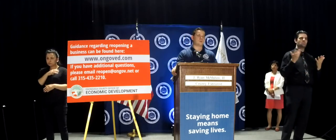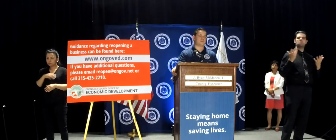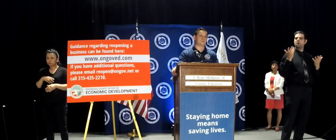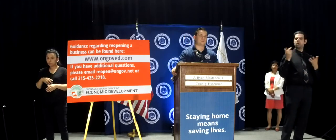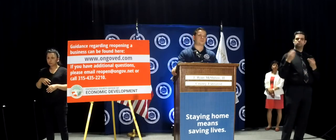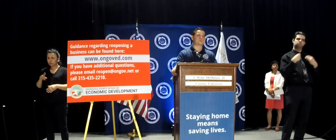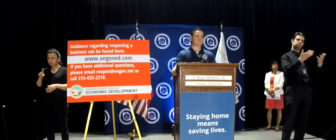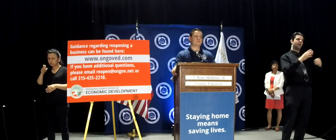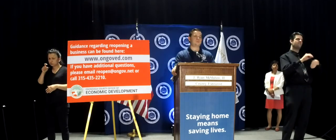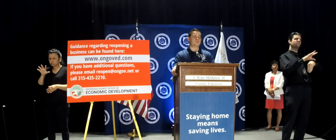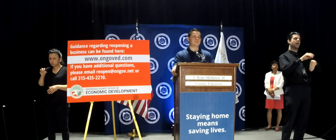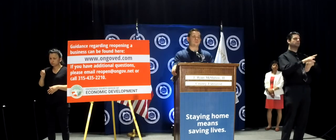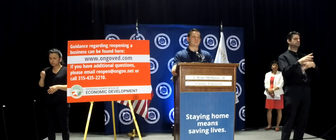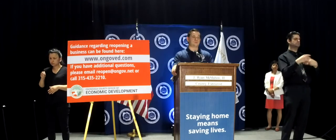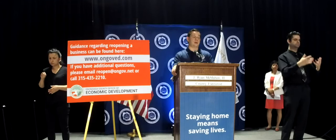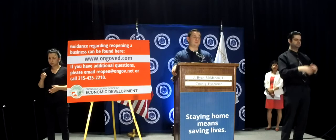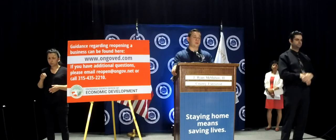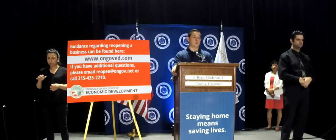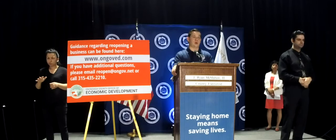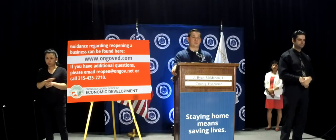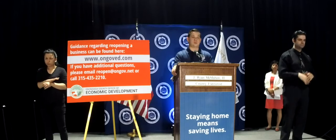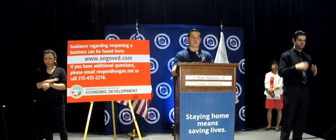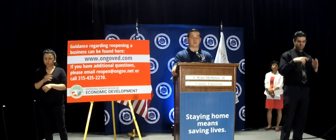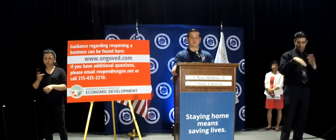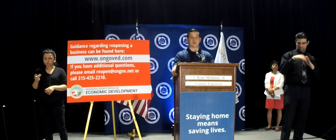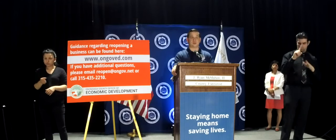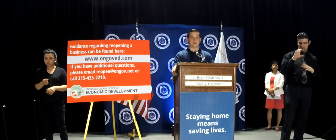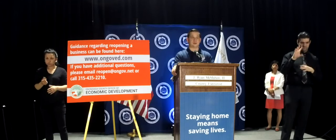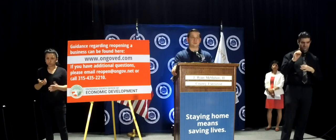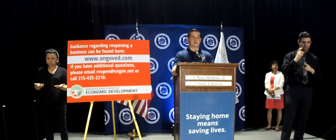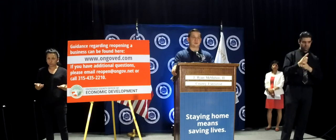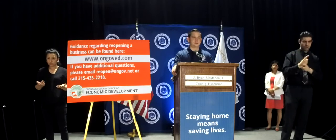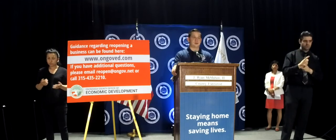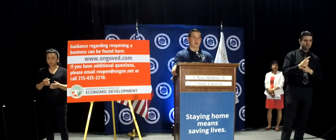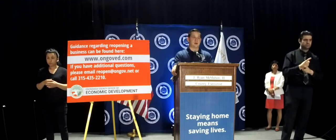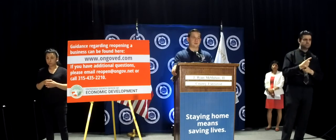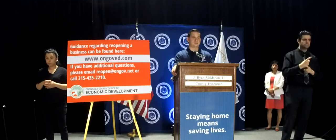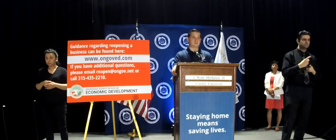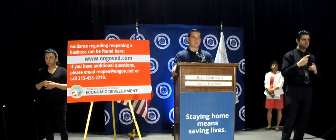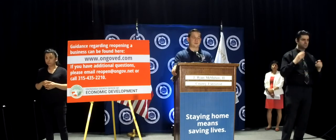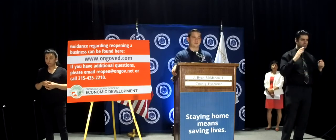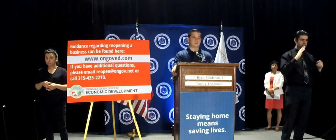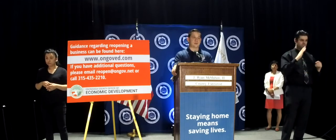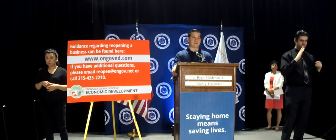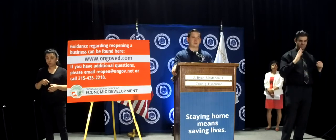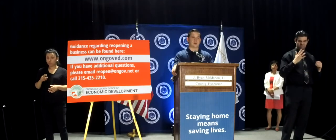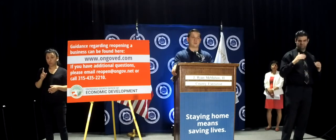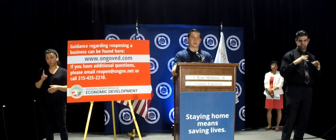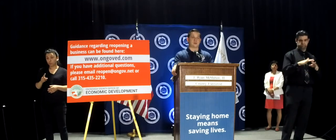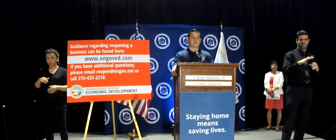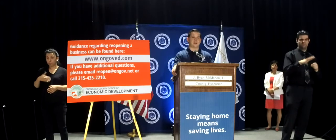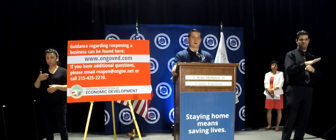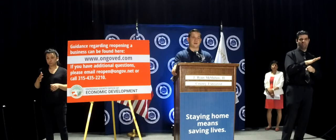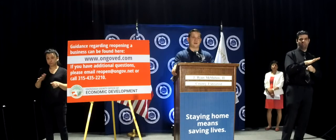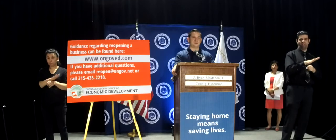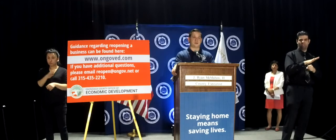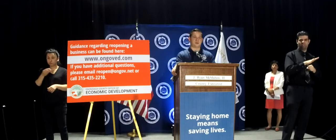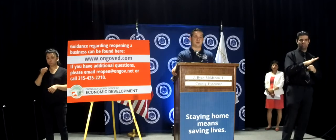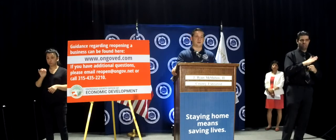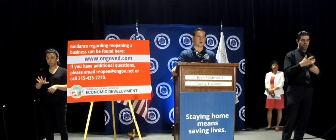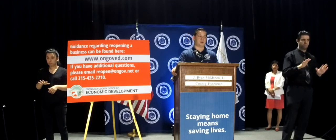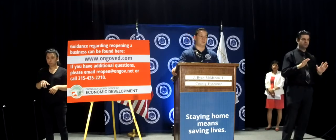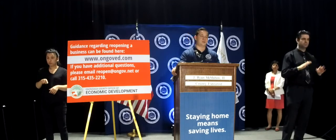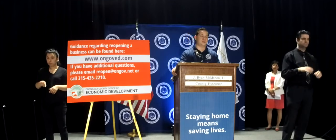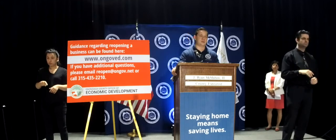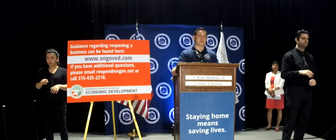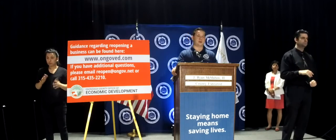I bet it will fill up pretty quickly. Yeah, it will. So certainly, if that's how you want to spend your Saturday or your Sunday